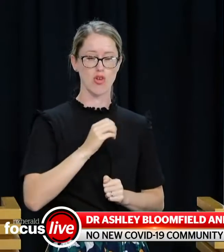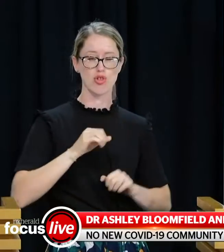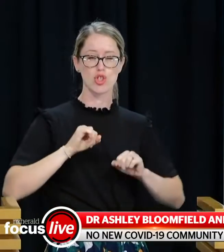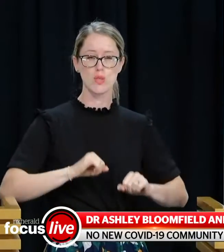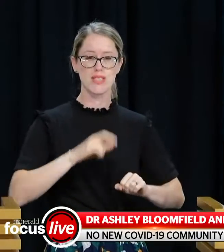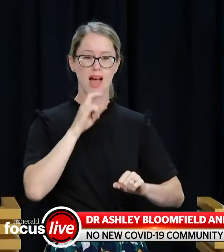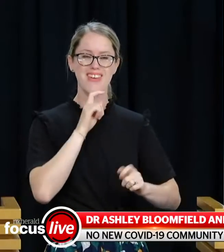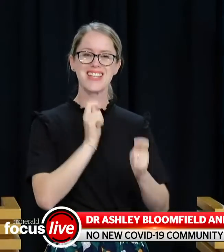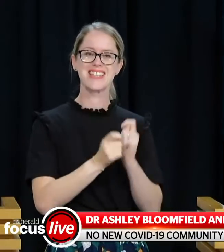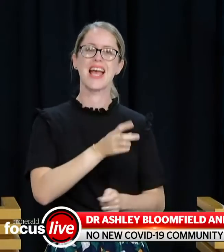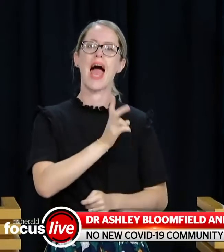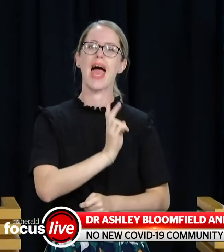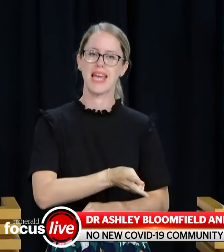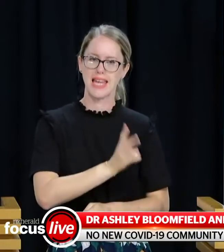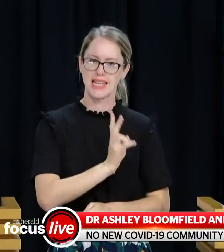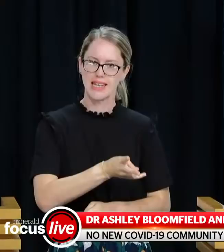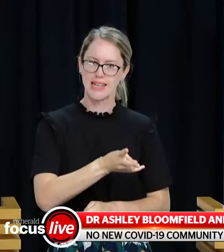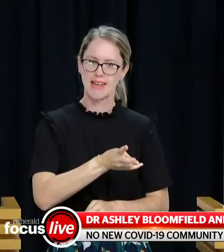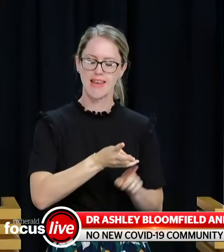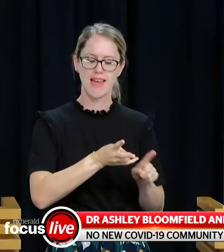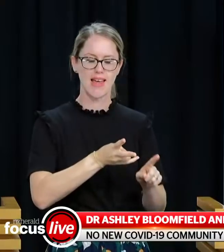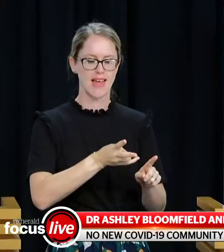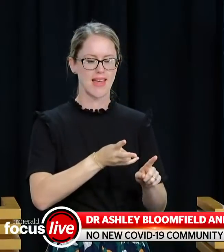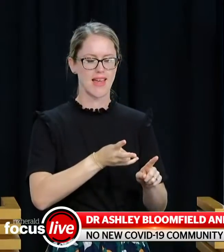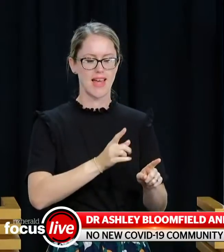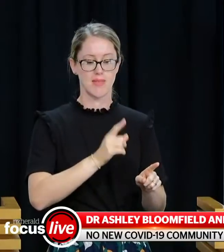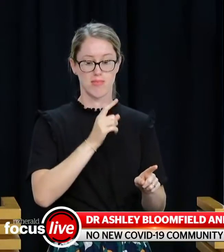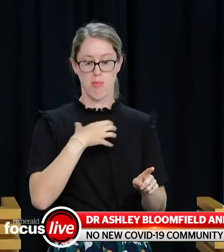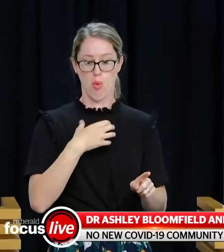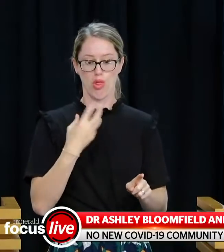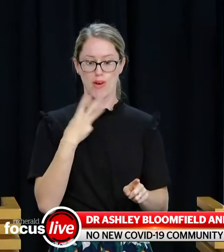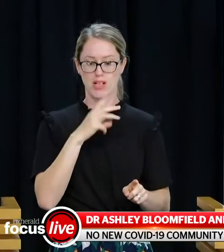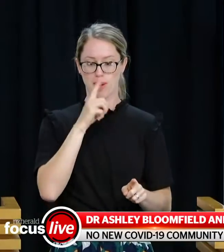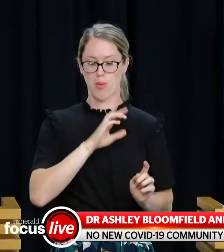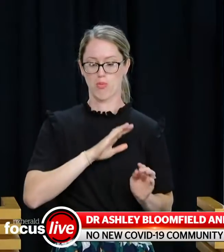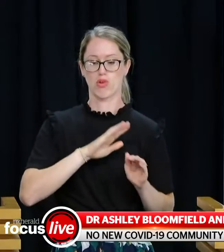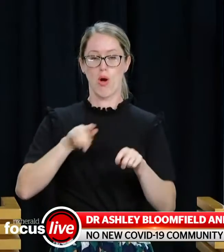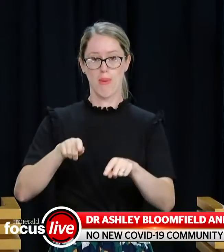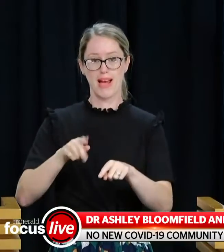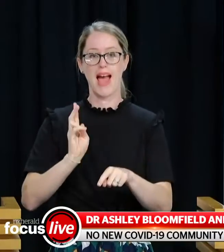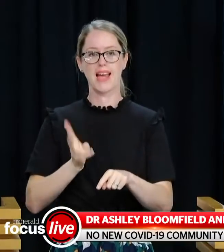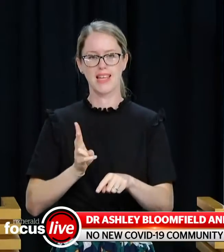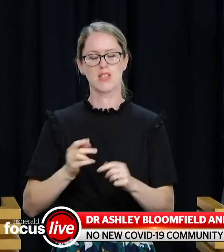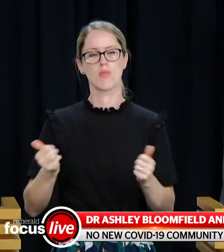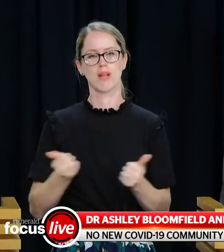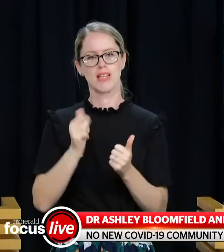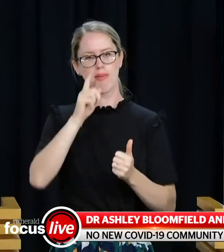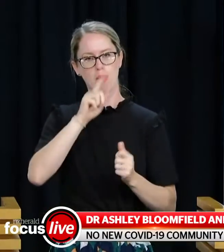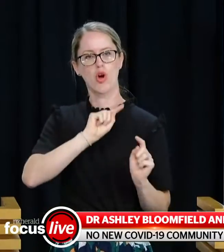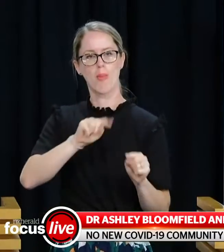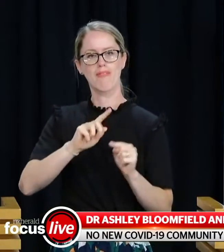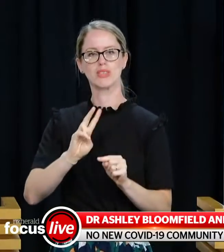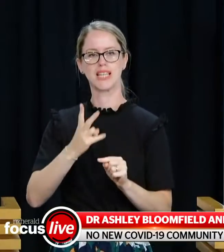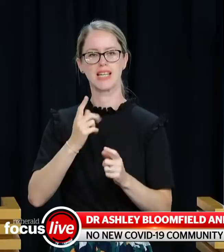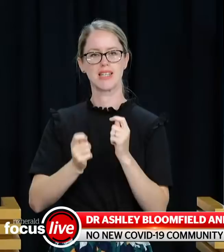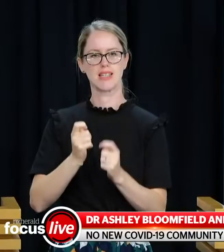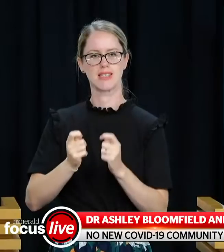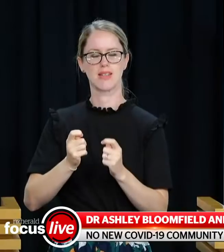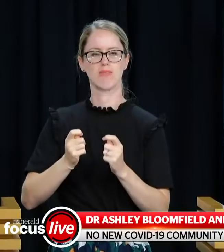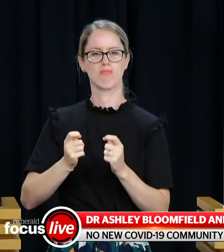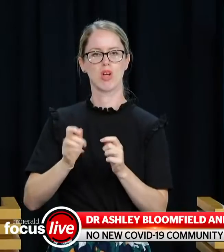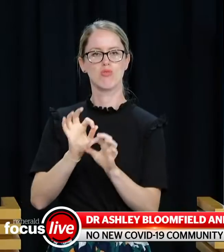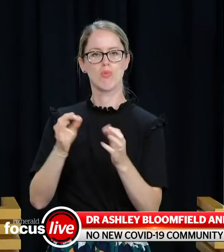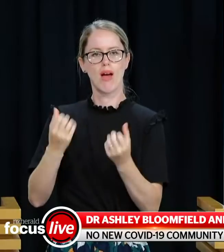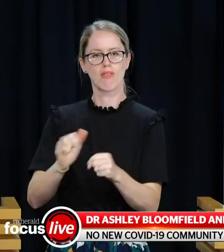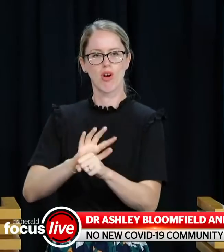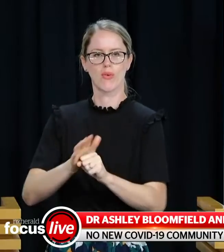already 328 tested today back at the college, so getting through those second tests very quickly. Those who have